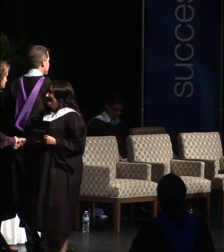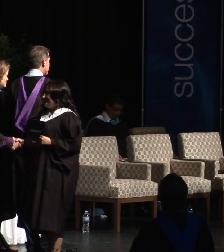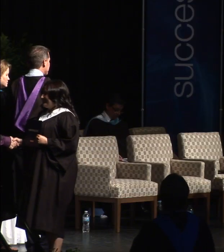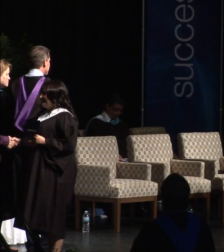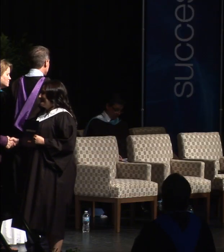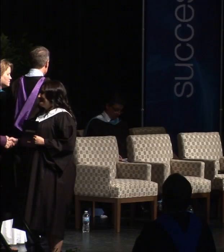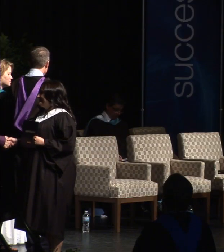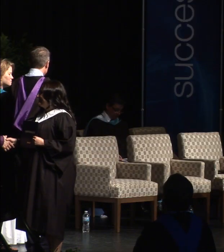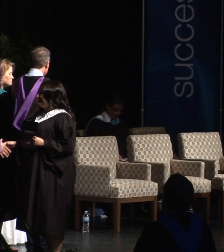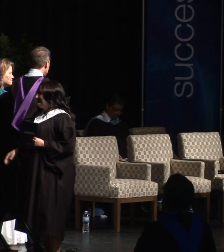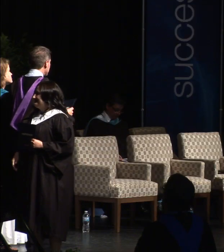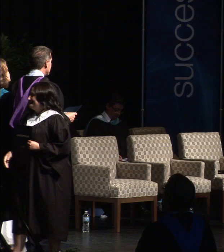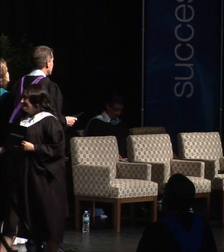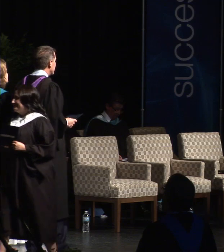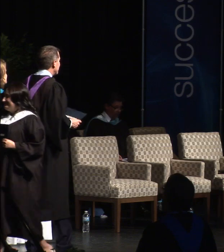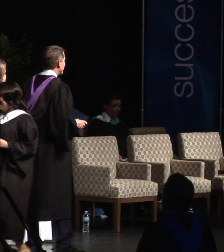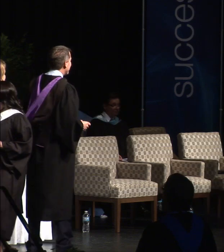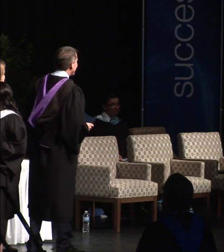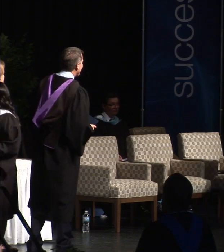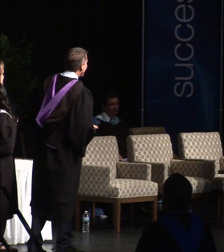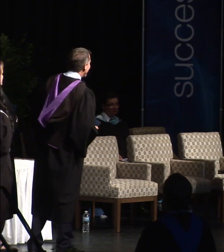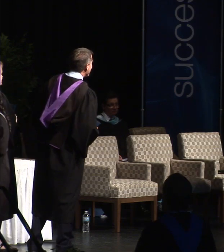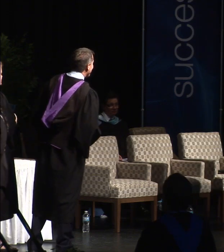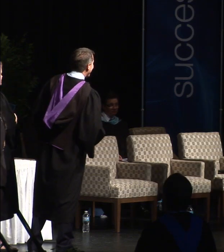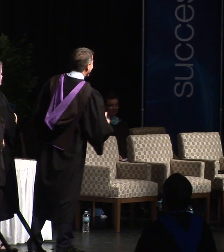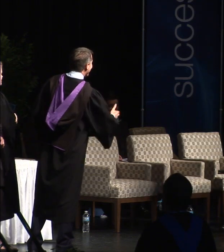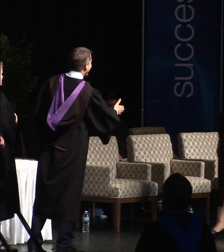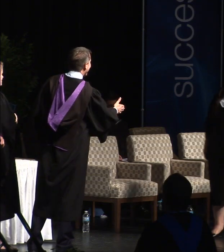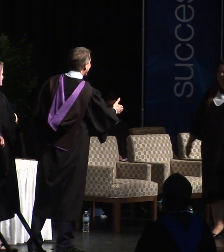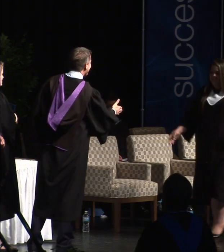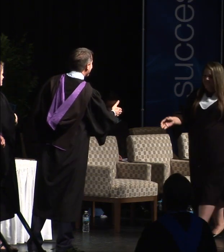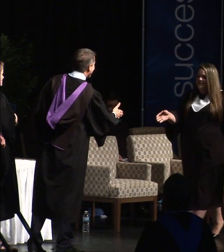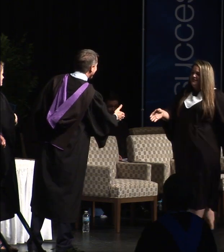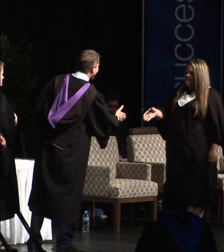Michelle Lynn Roach.